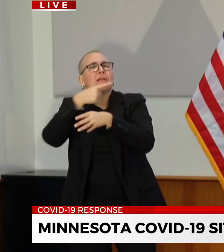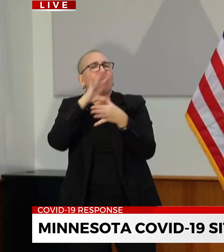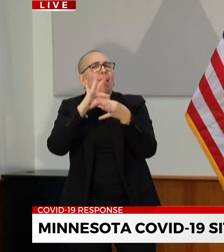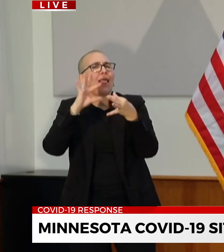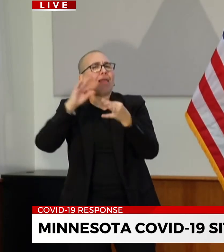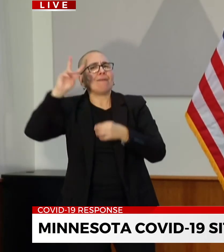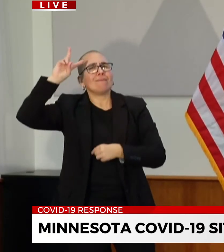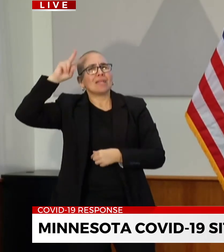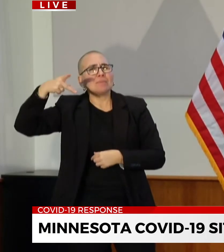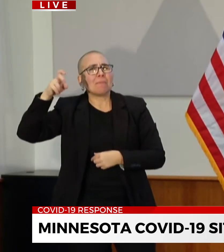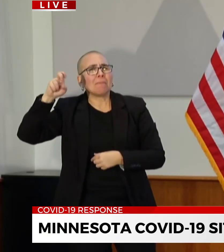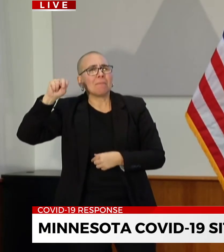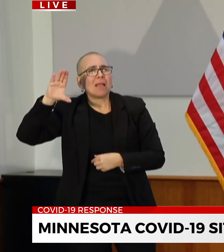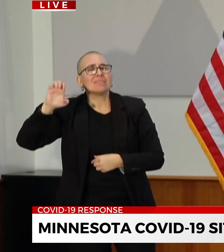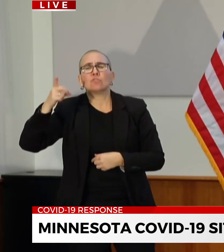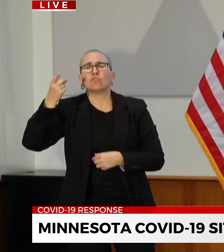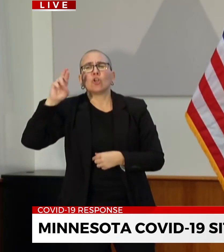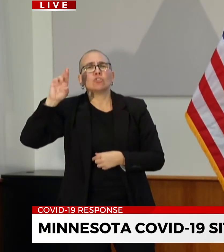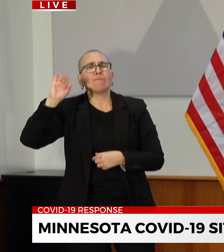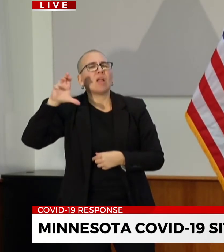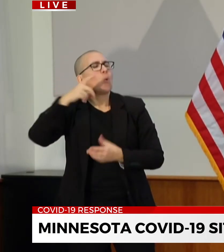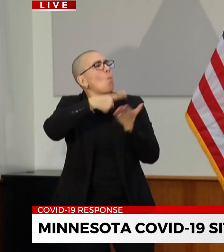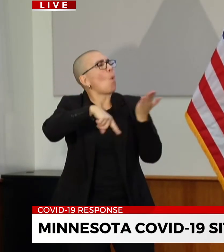Just a little.